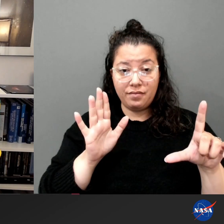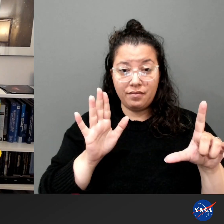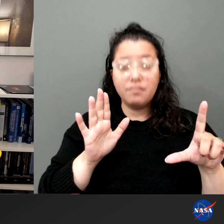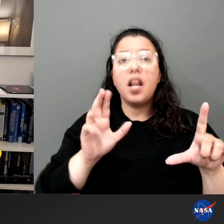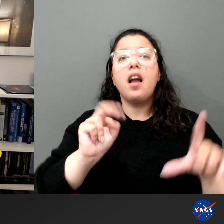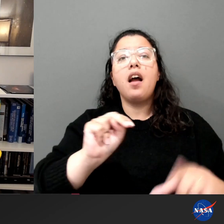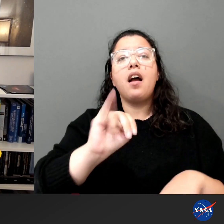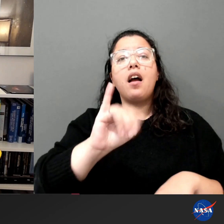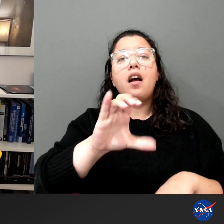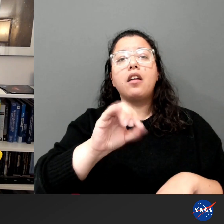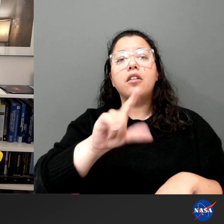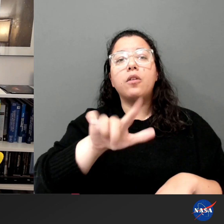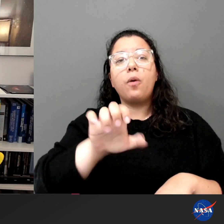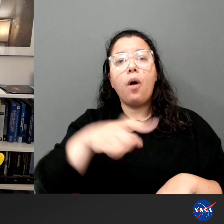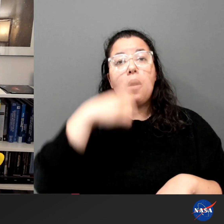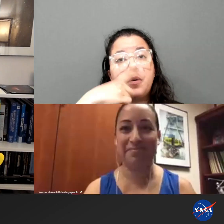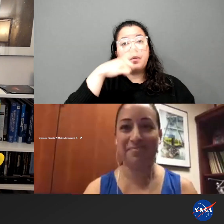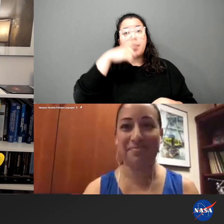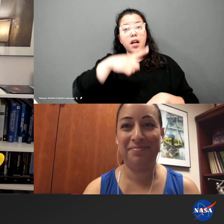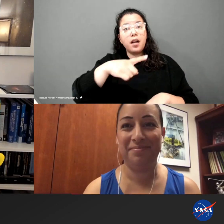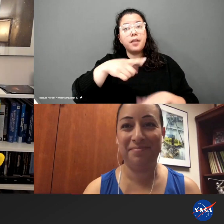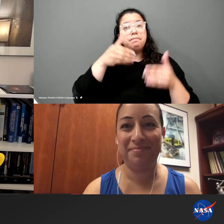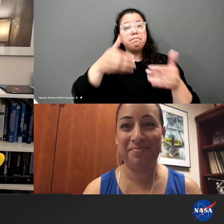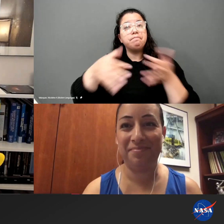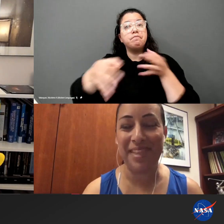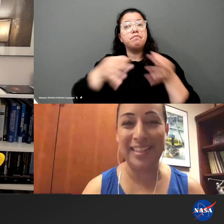you start since you were introduced first?